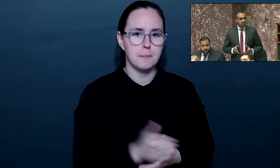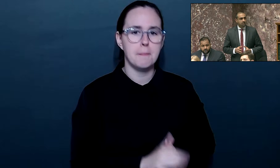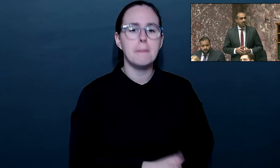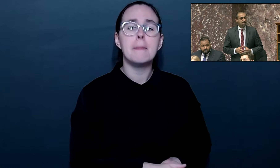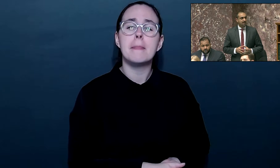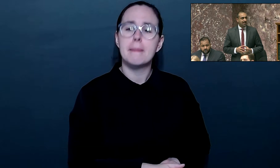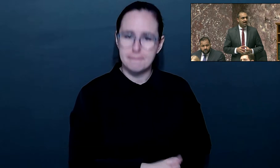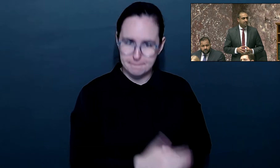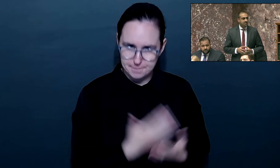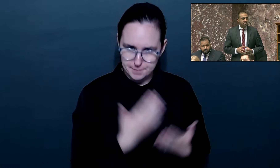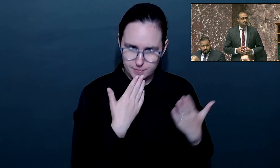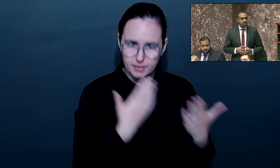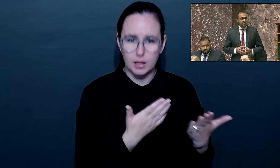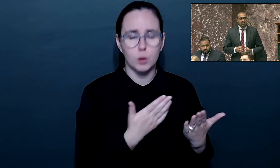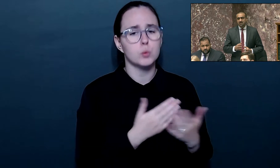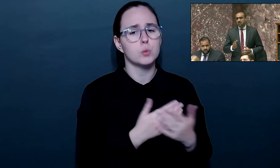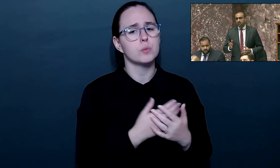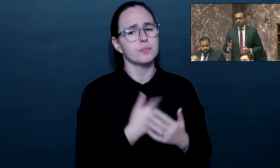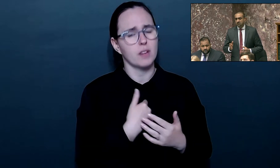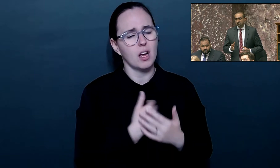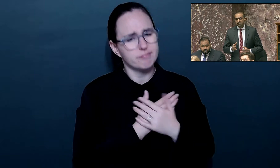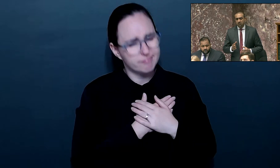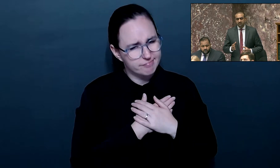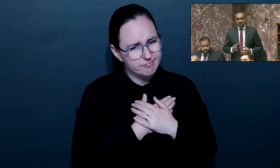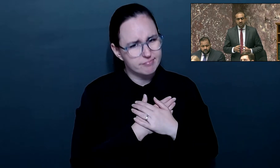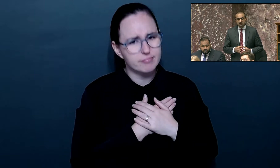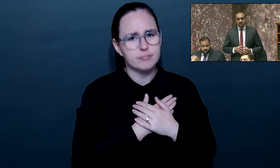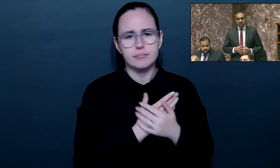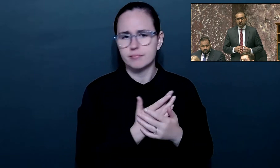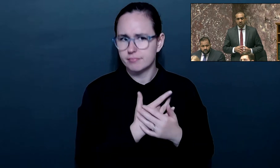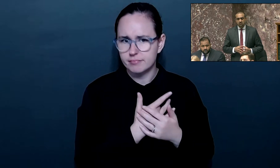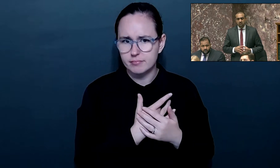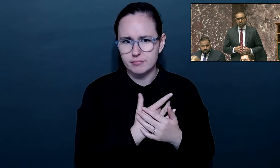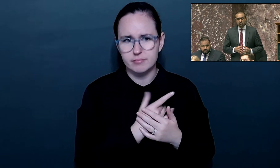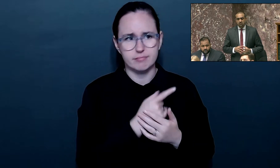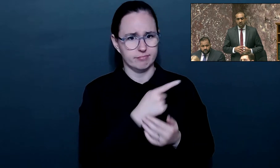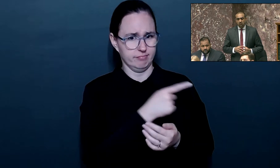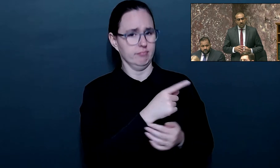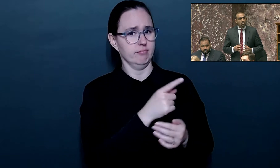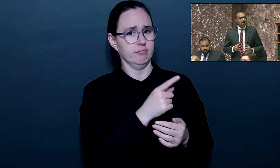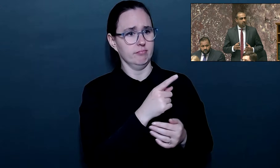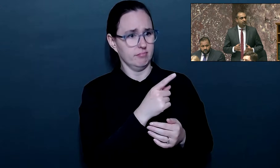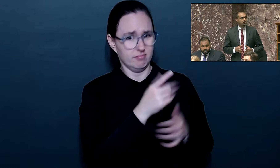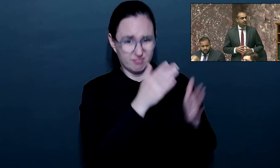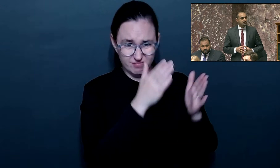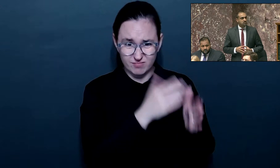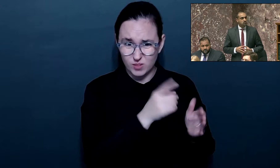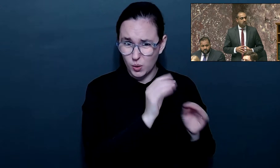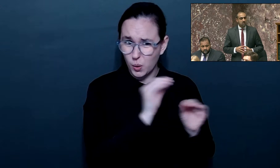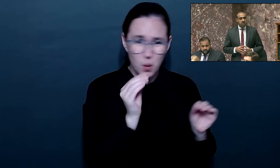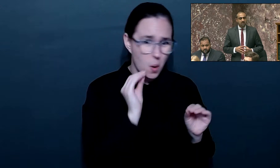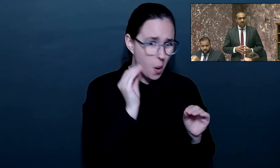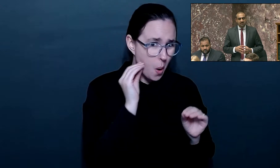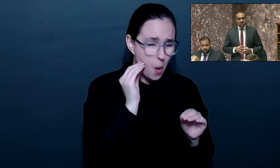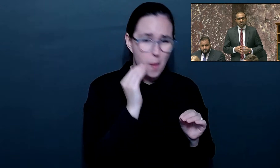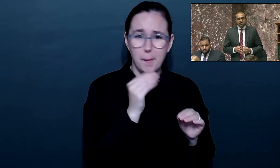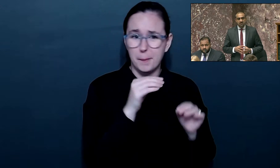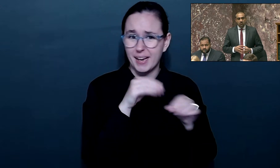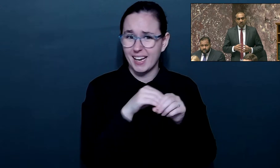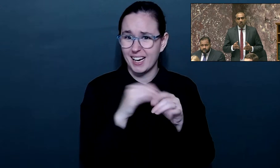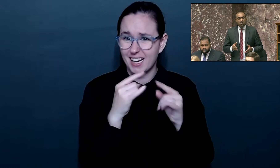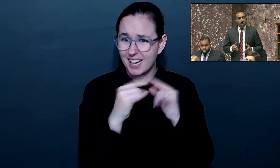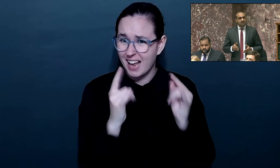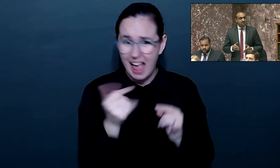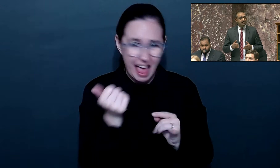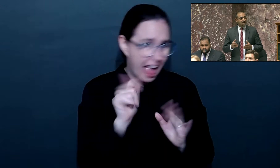anyone being in an encampment in any community in the province, we know how difficult of a situation that is.